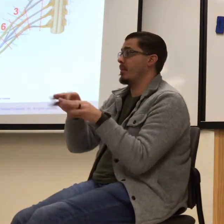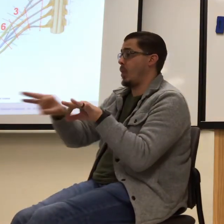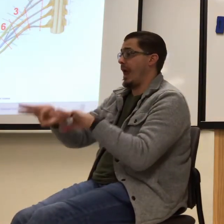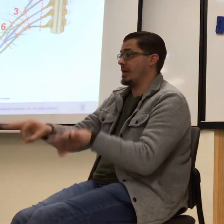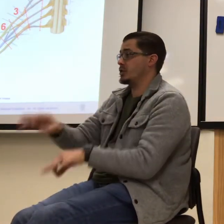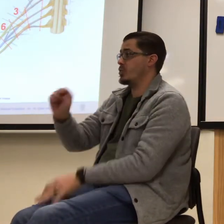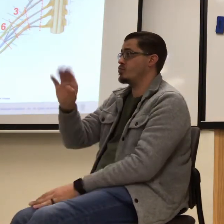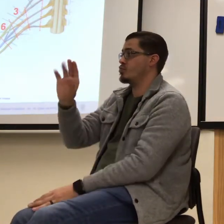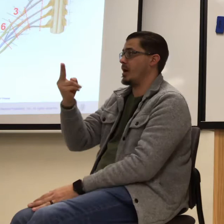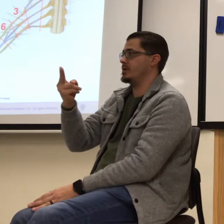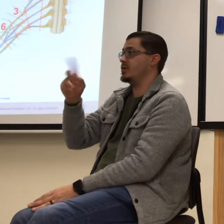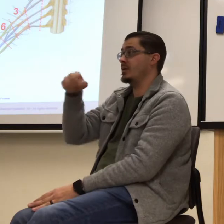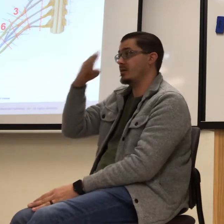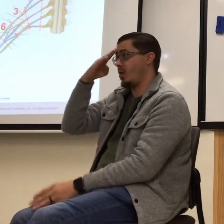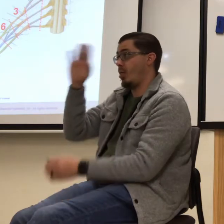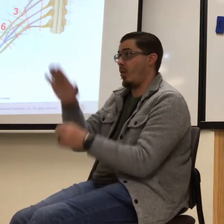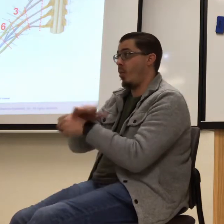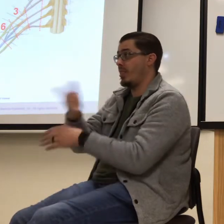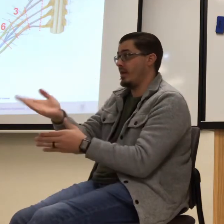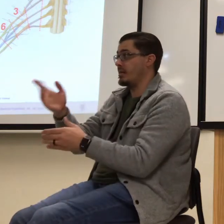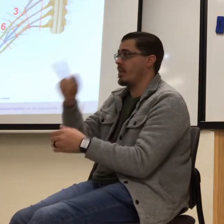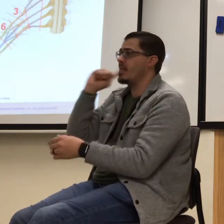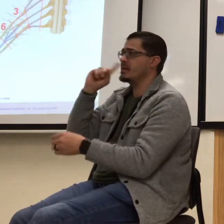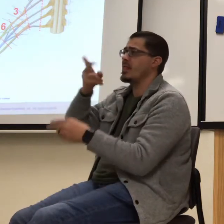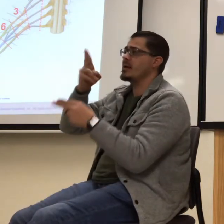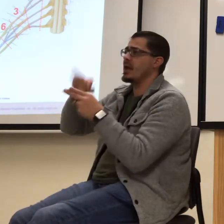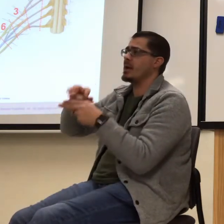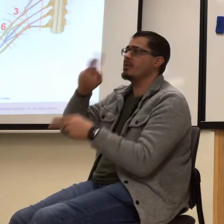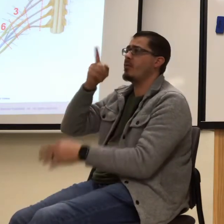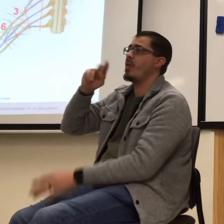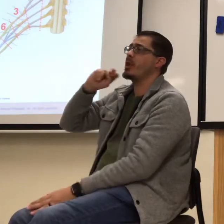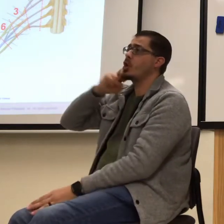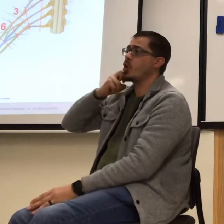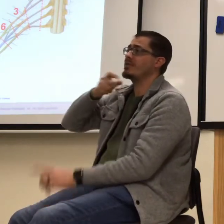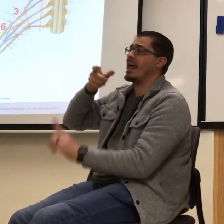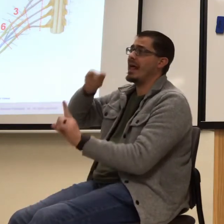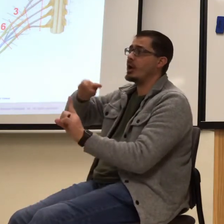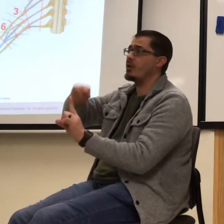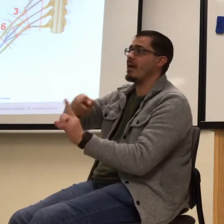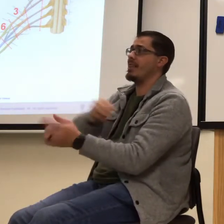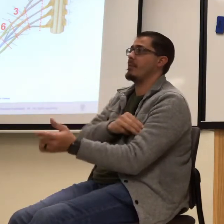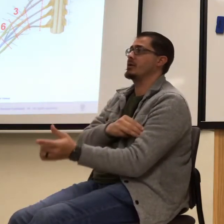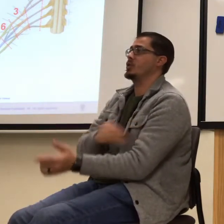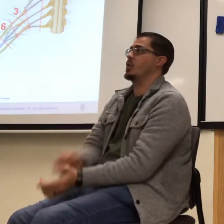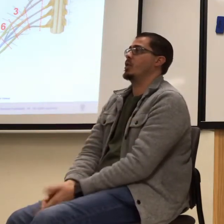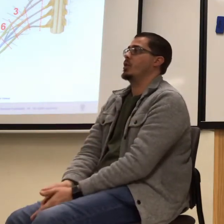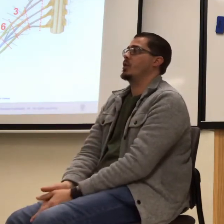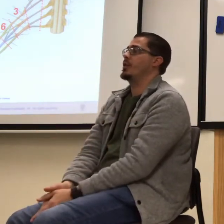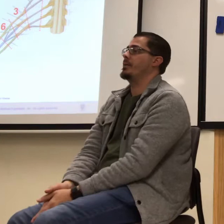names, you have to know the whole thing, but these are the names of the nerves that innervate the muscles.